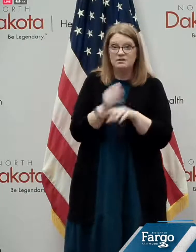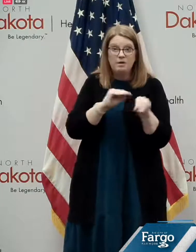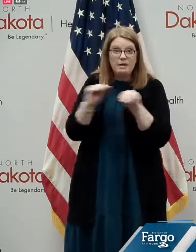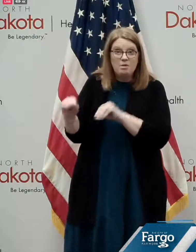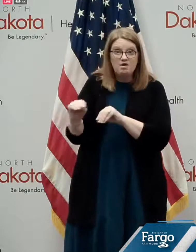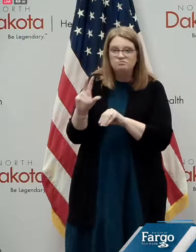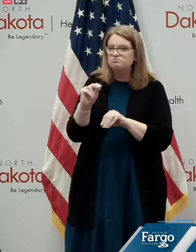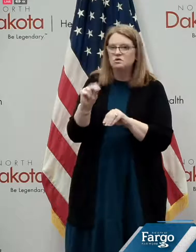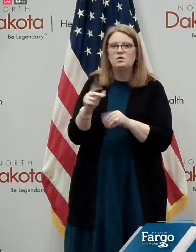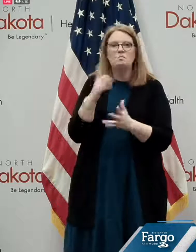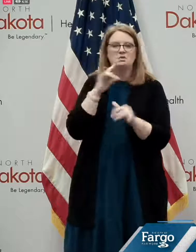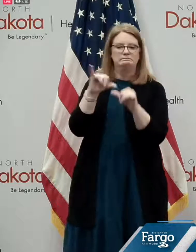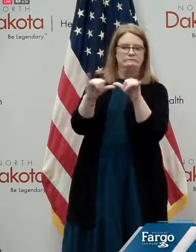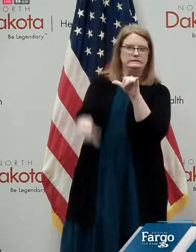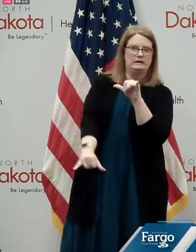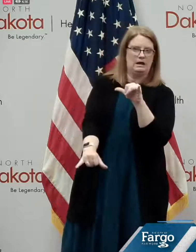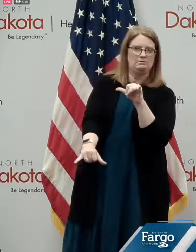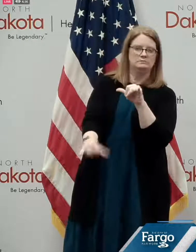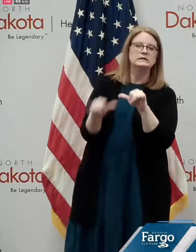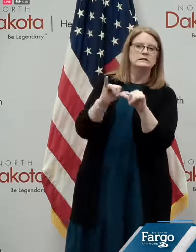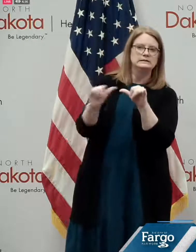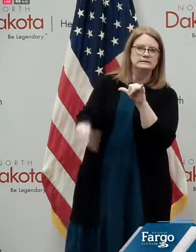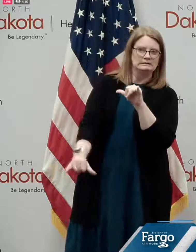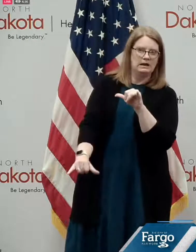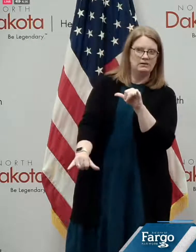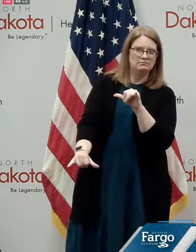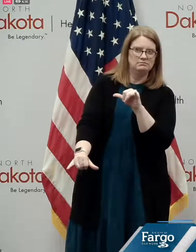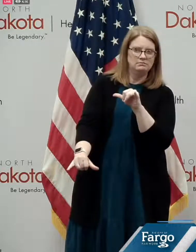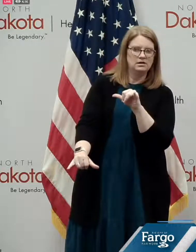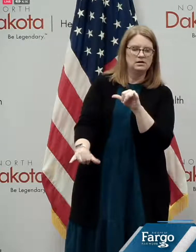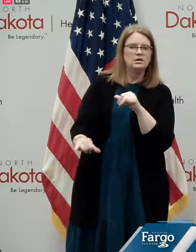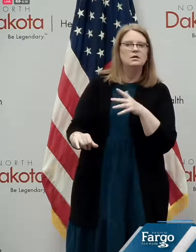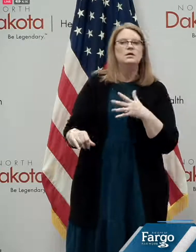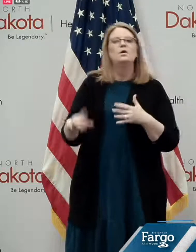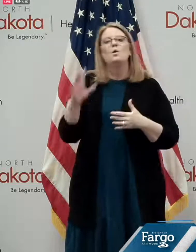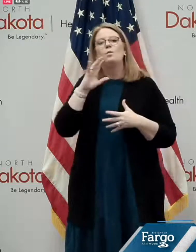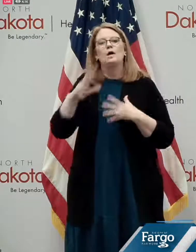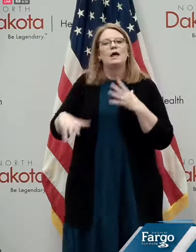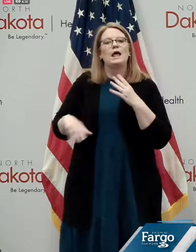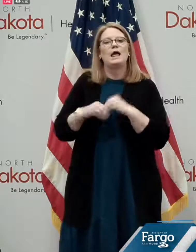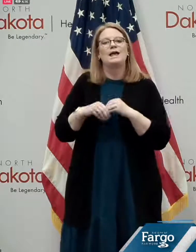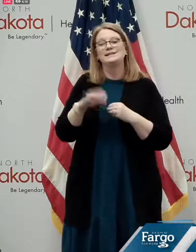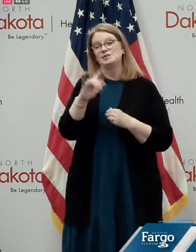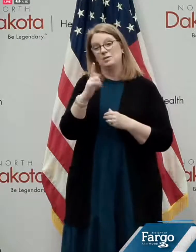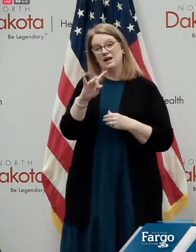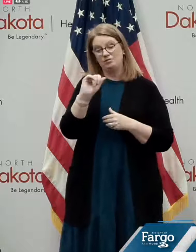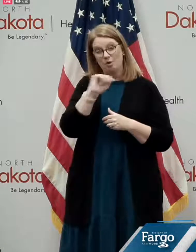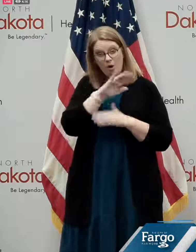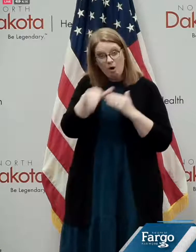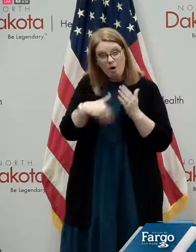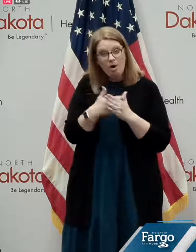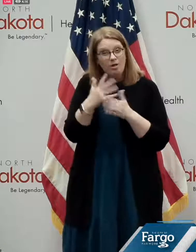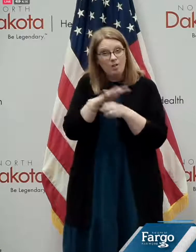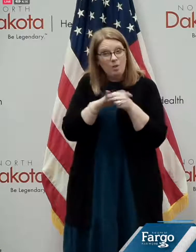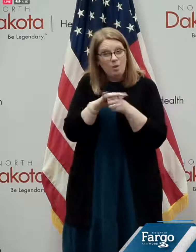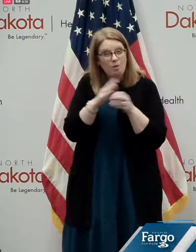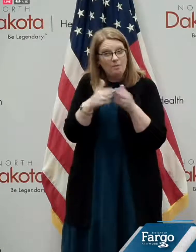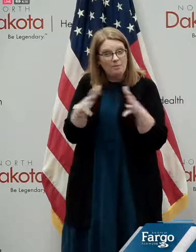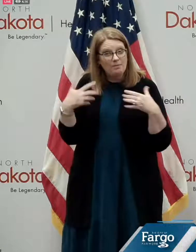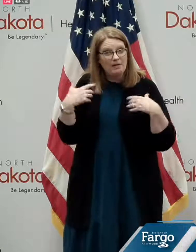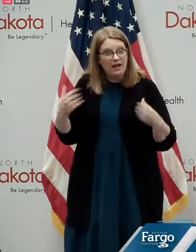They're going to be there tomorrow. Our next phase is to expand sites to all 28 local public health districts and provide